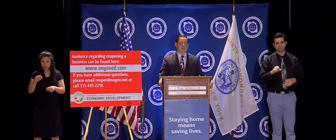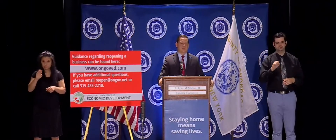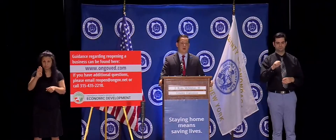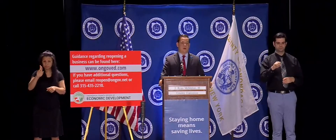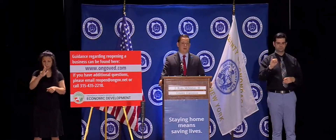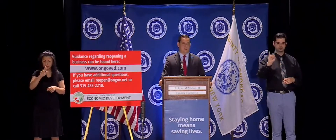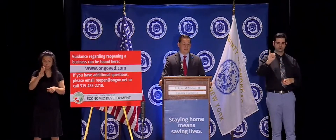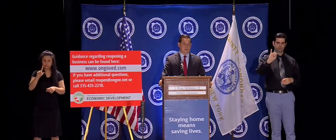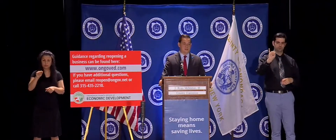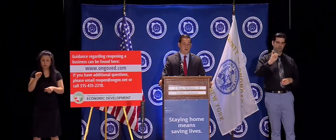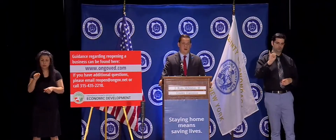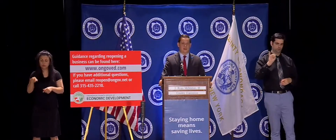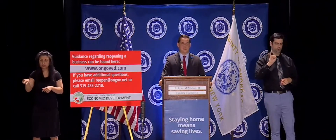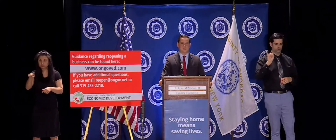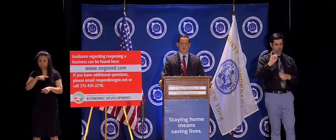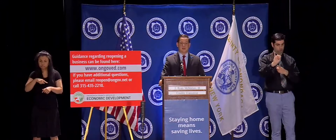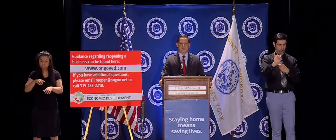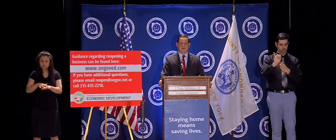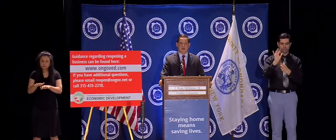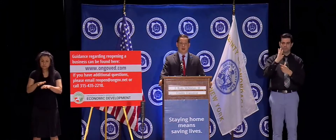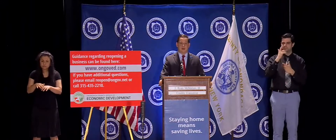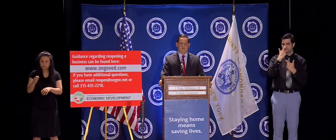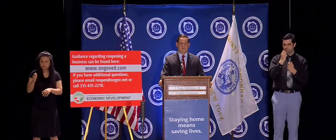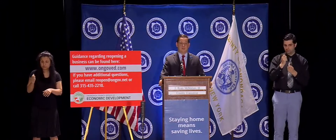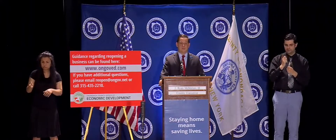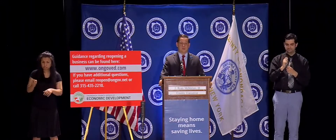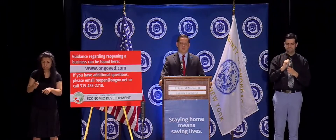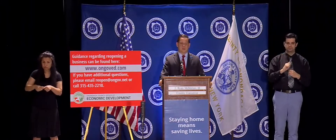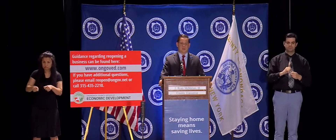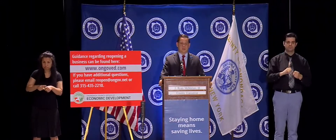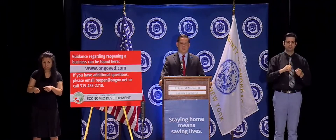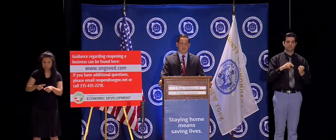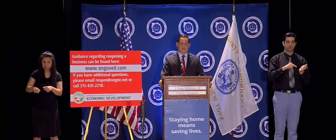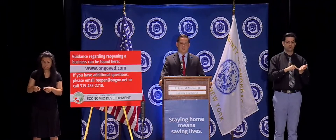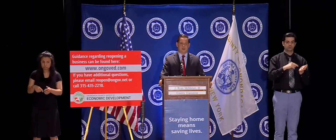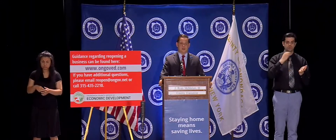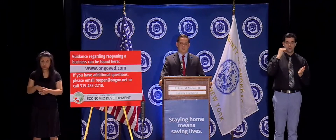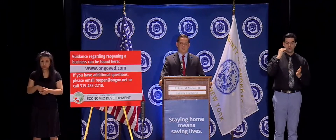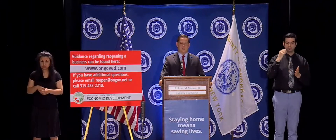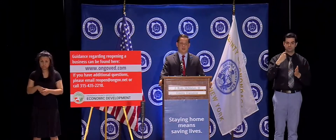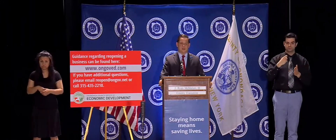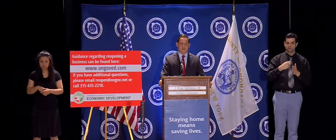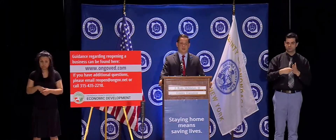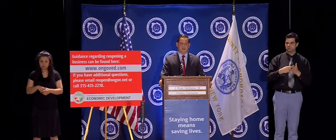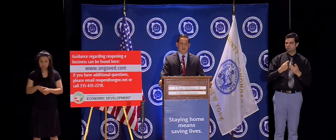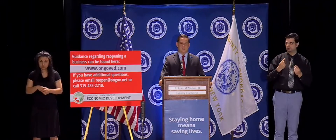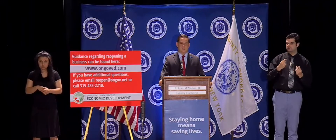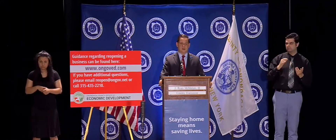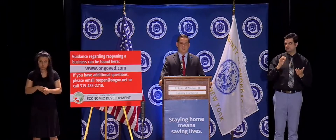concerns about this and the costs, and certainly